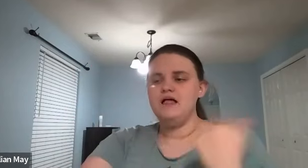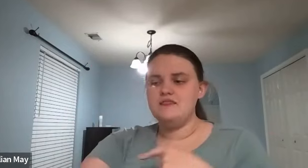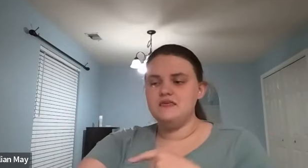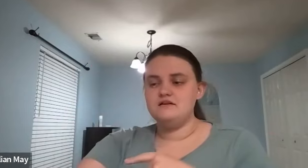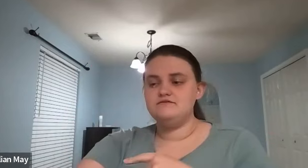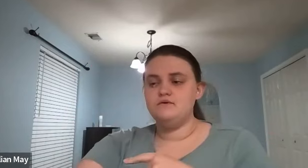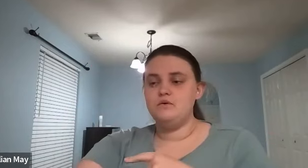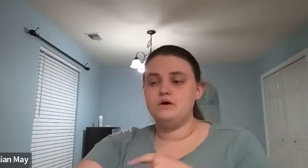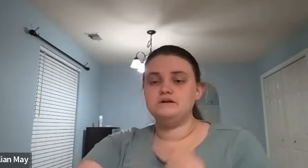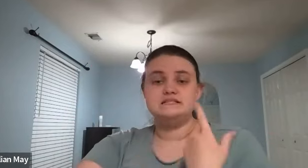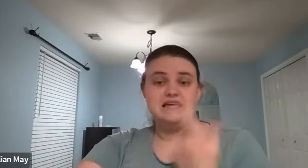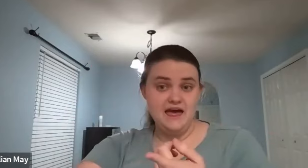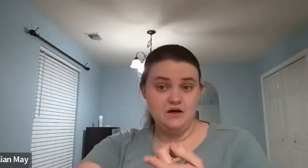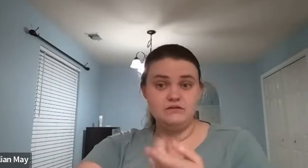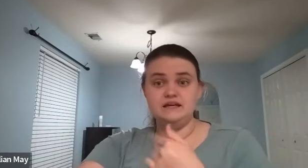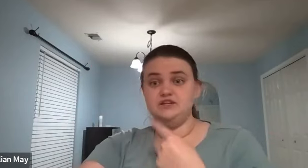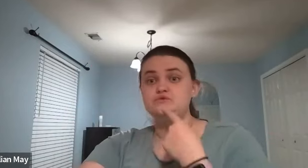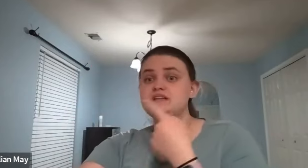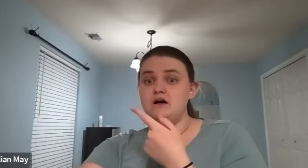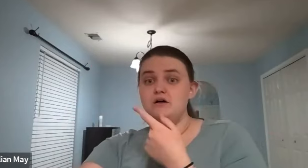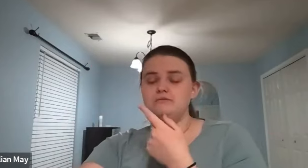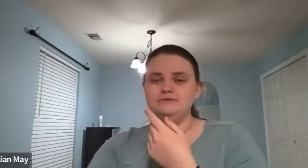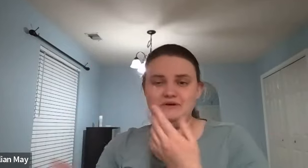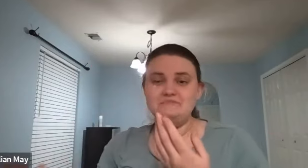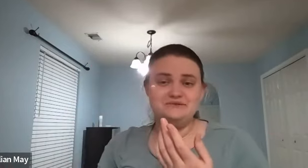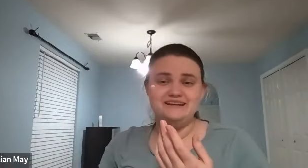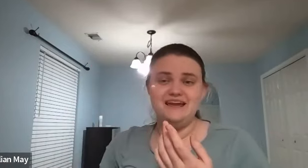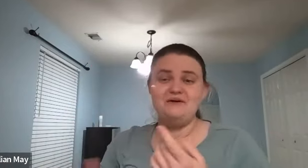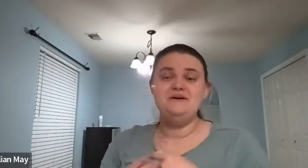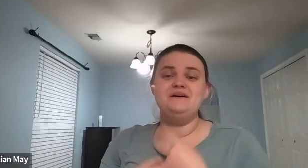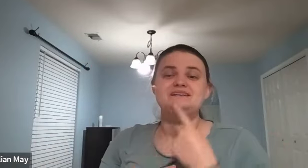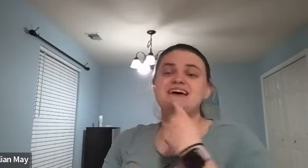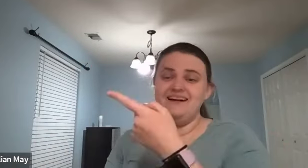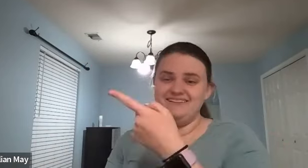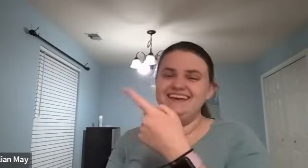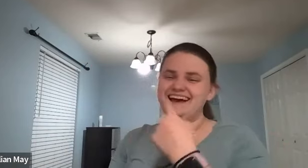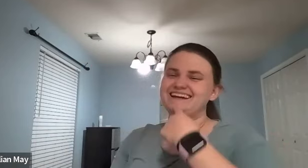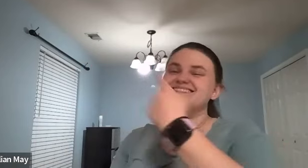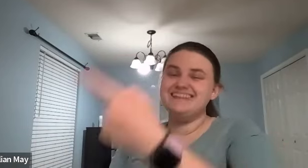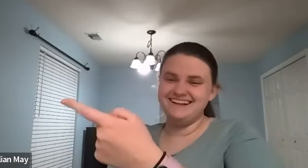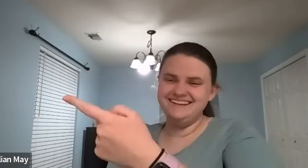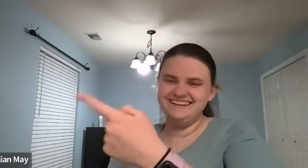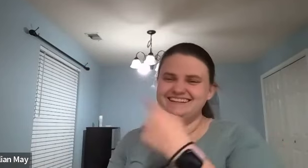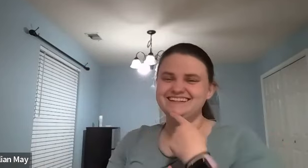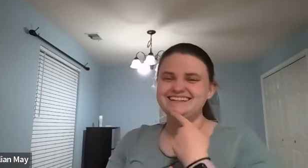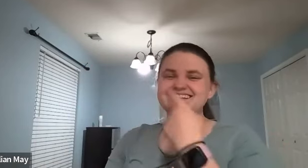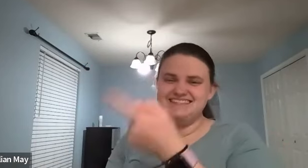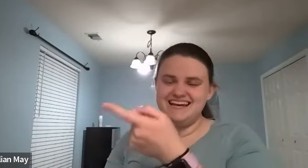And then for tell, like, can you tell? Well, I'm doing it now. Tell, yeah, tell,